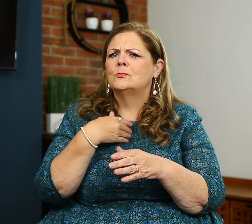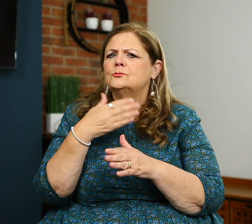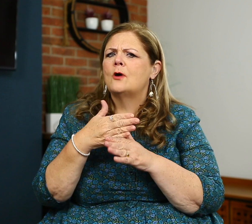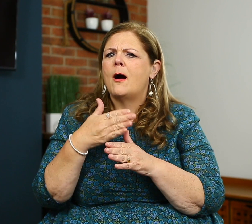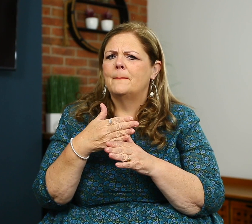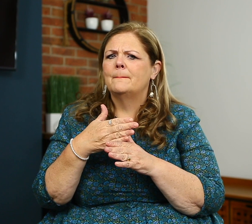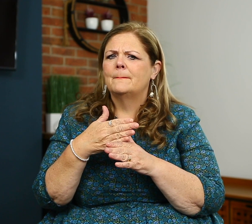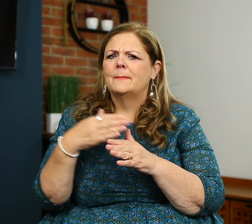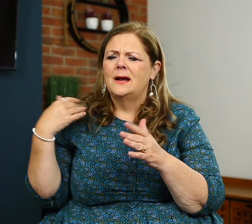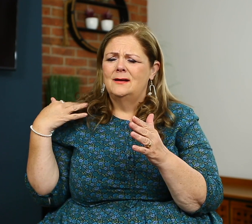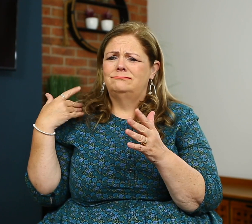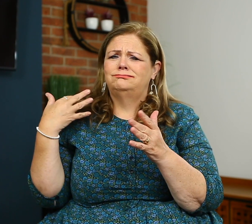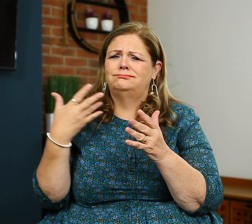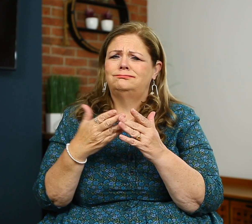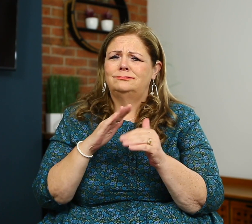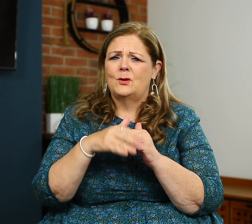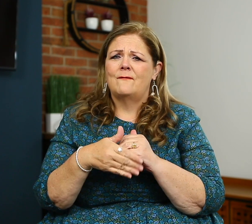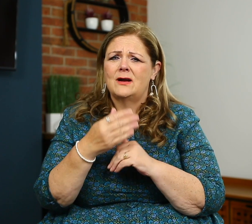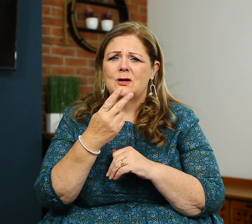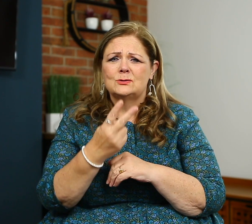for over 22 years as a teacher.